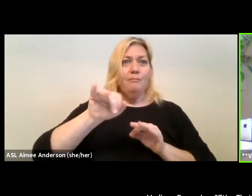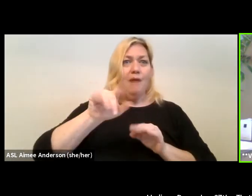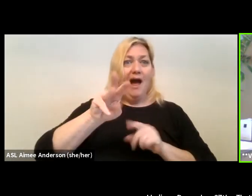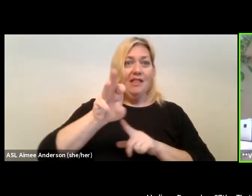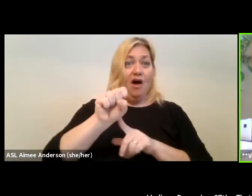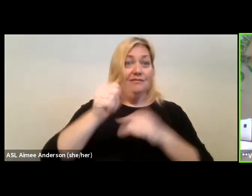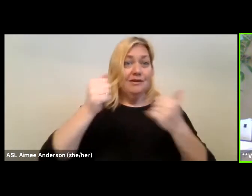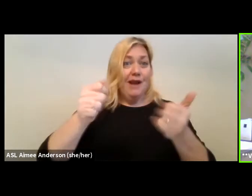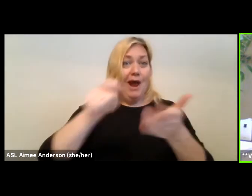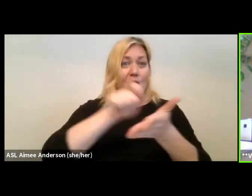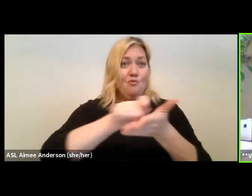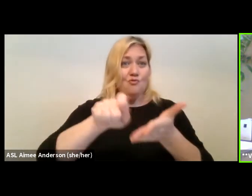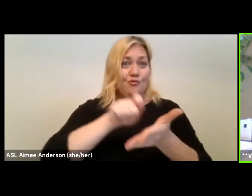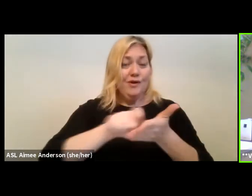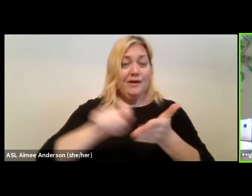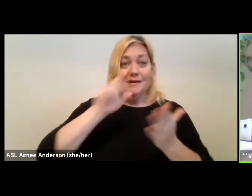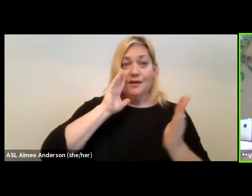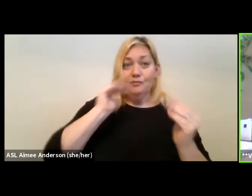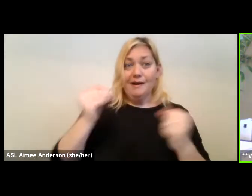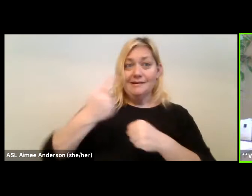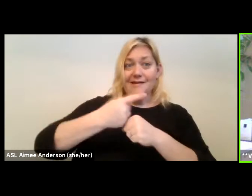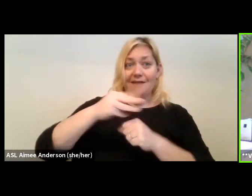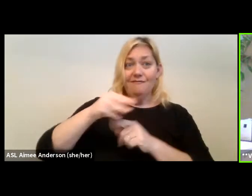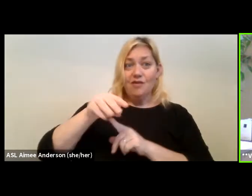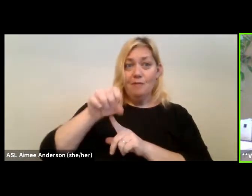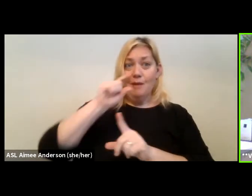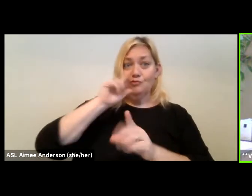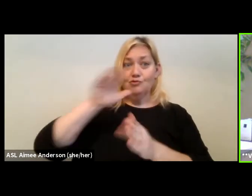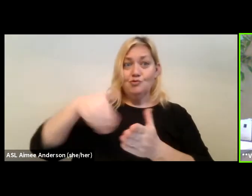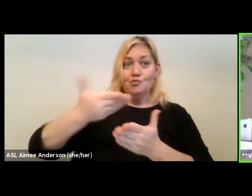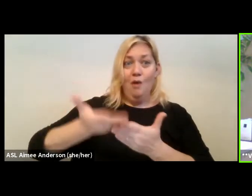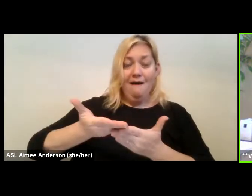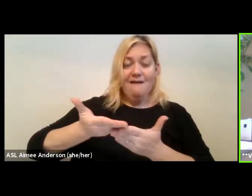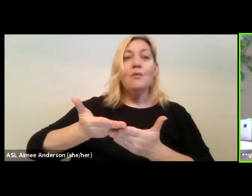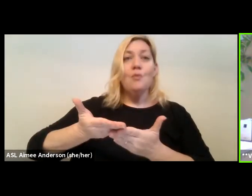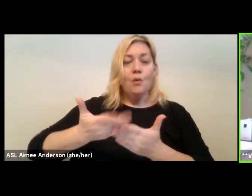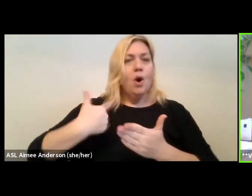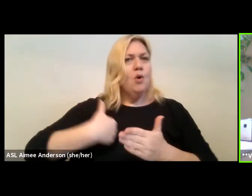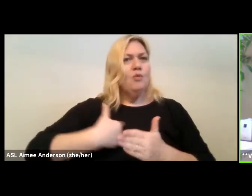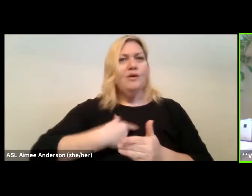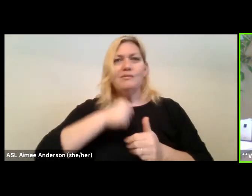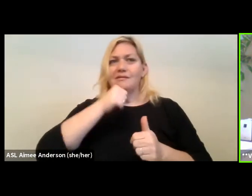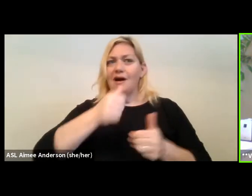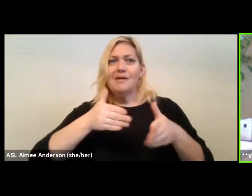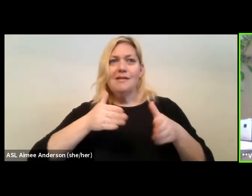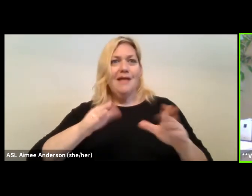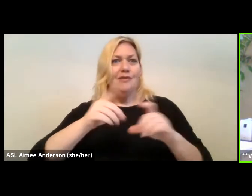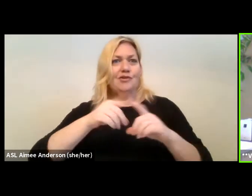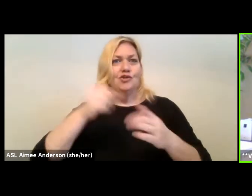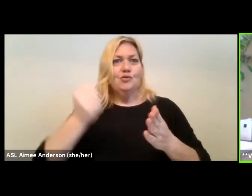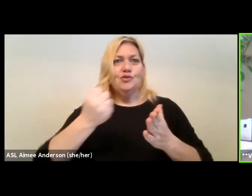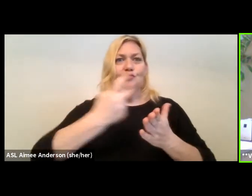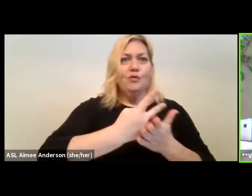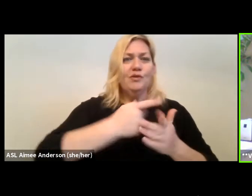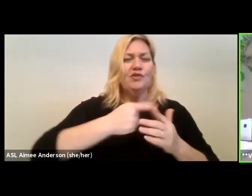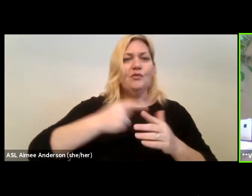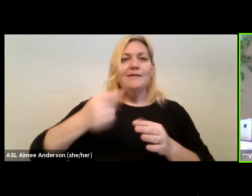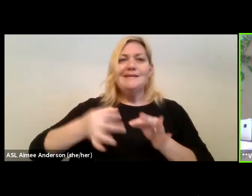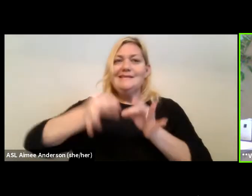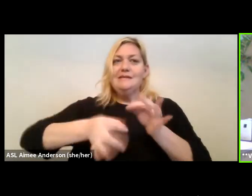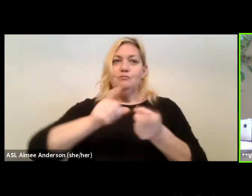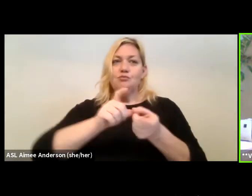written and the expected date for the maps to arrive, we would not be allowed to do endorsements. So this is a very simple